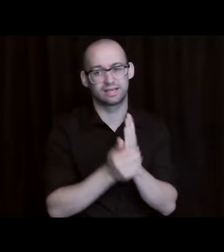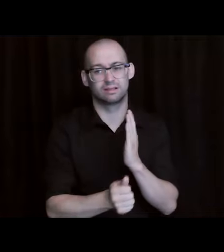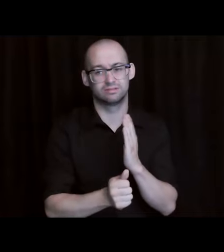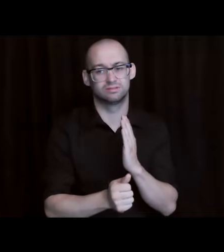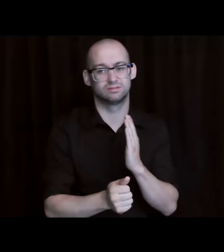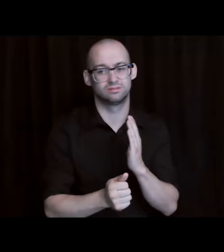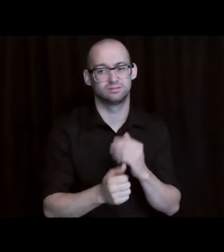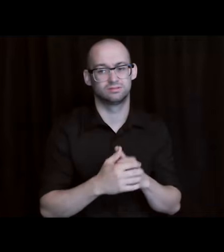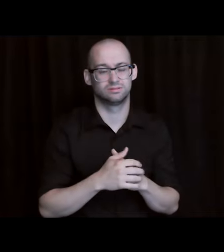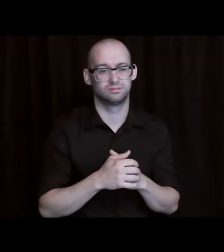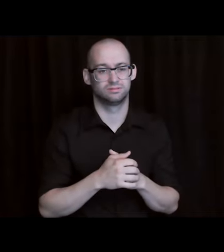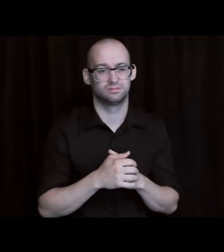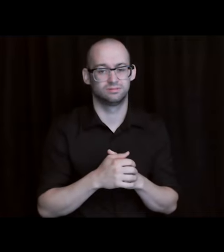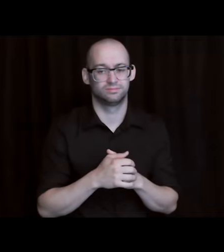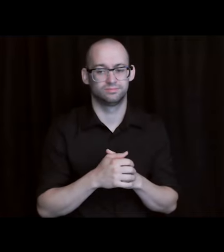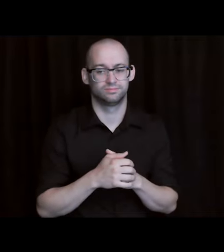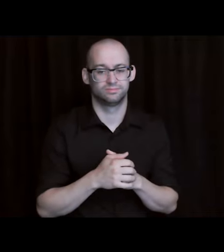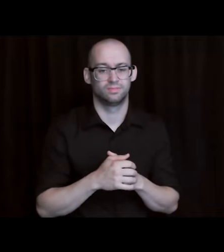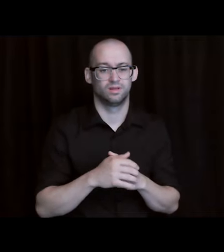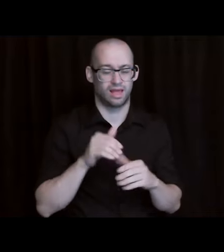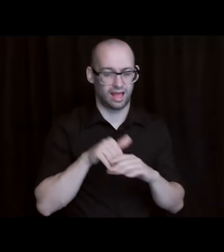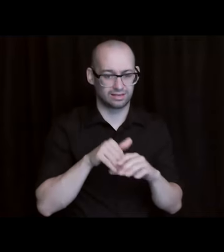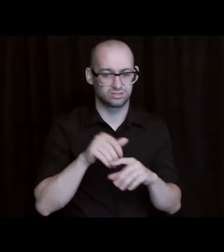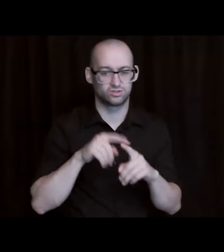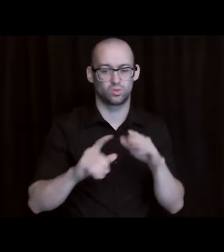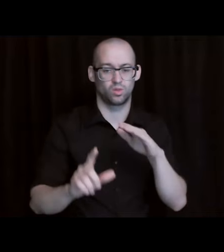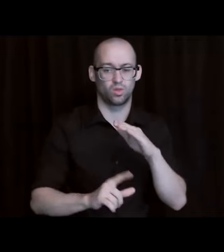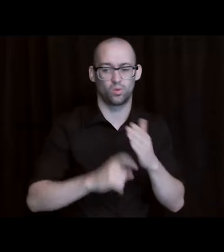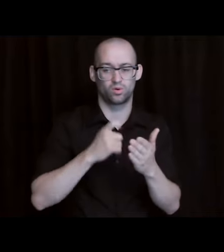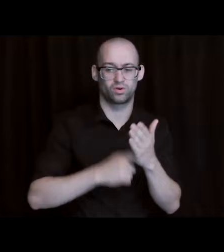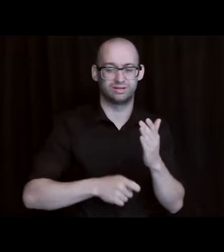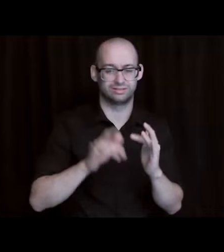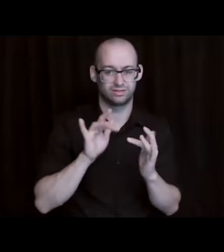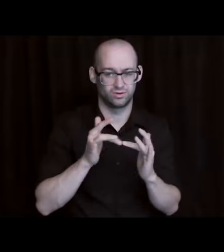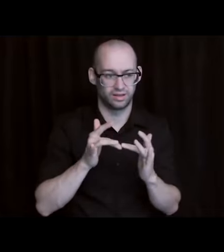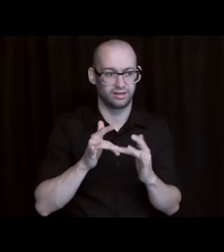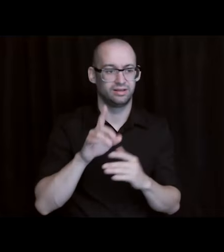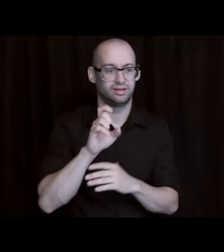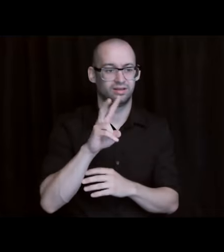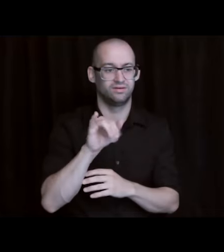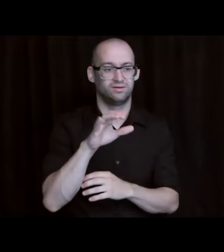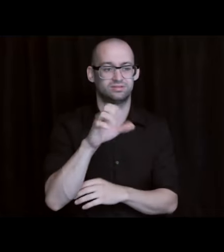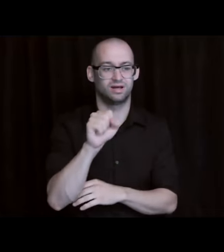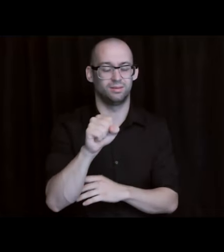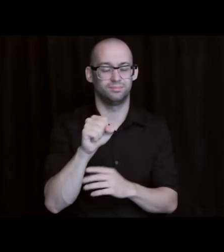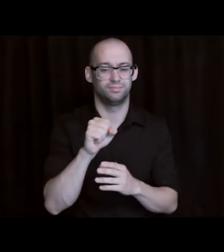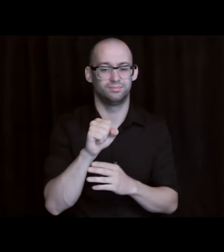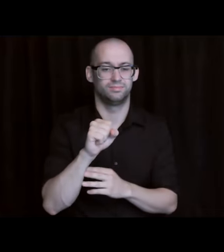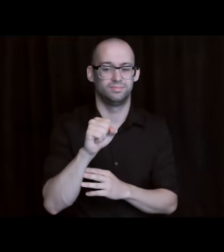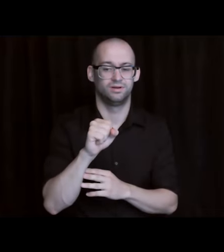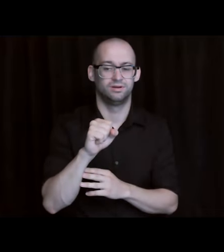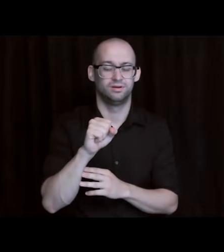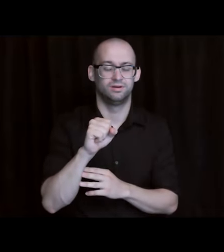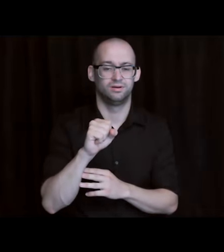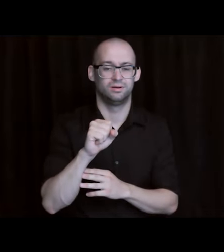gaining access to free or low-cost internet and devices, and connecting to online resources. We feel this is critical for their